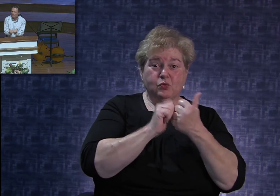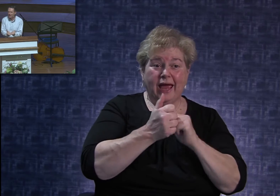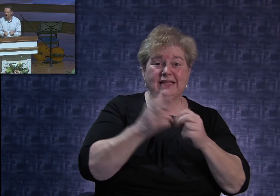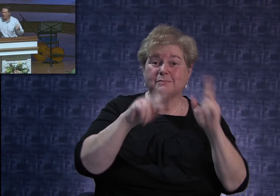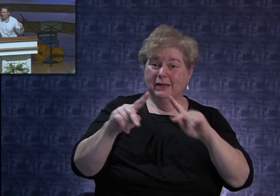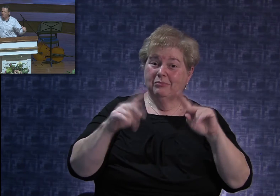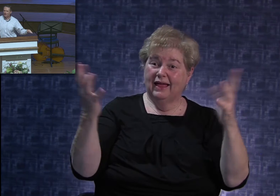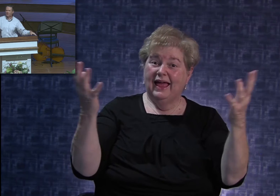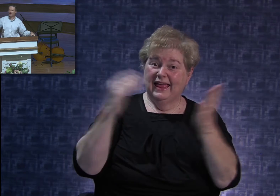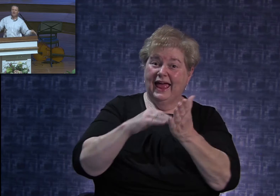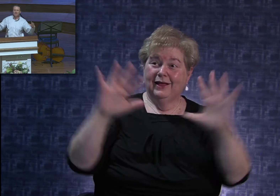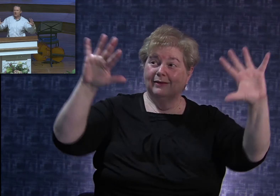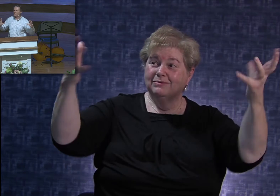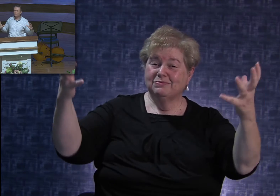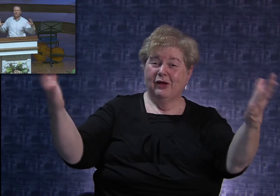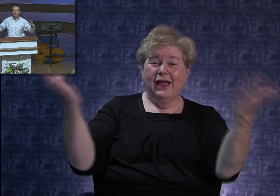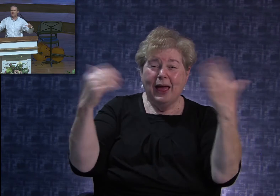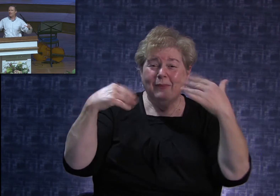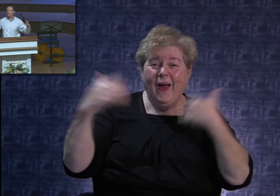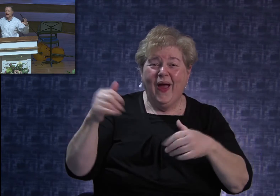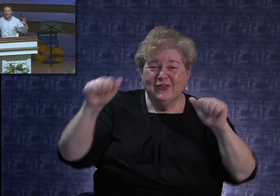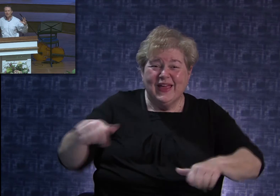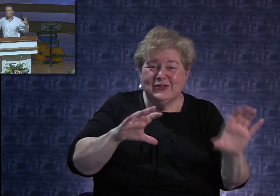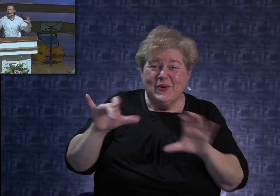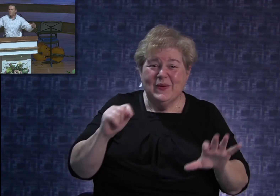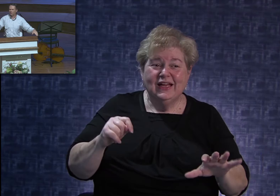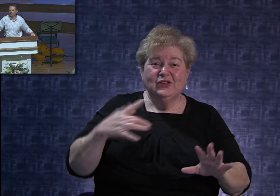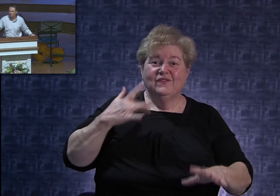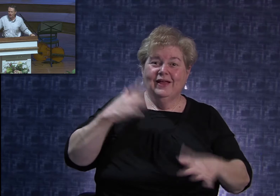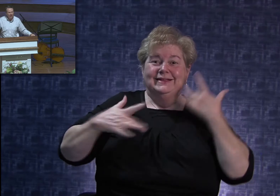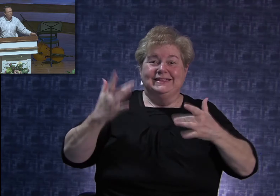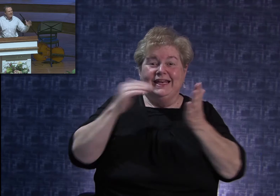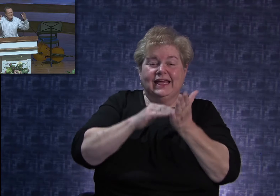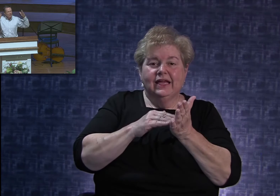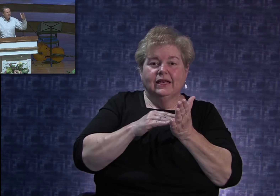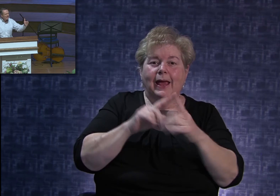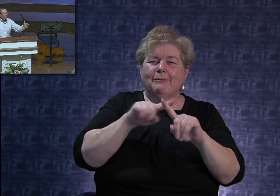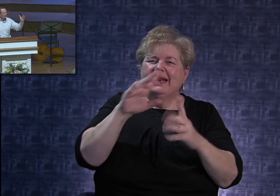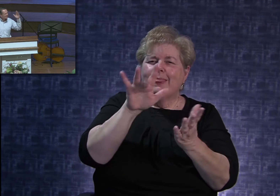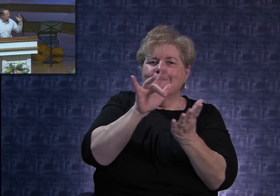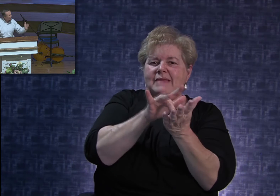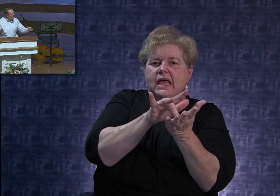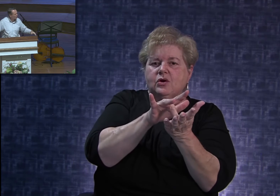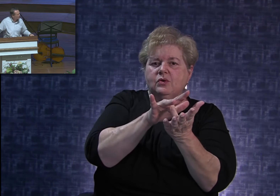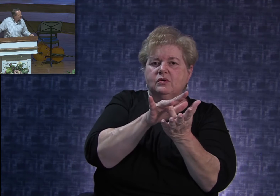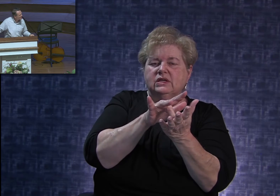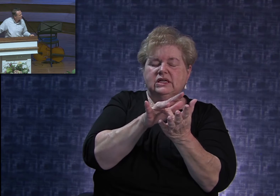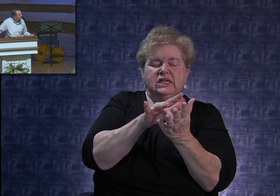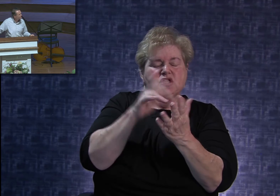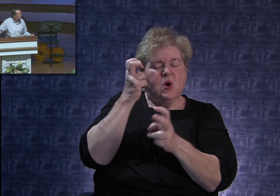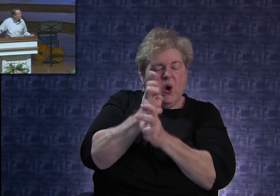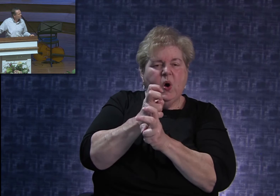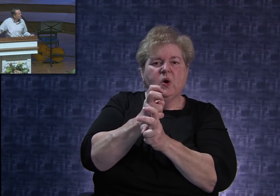it, finish. And the finish line is there, and you're rejuvenated, and you make it through the race. But in the middle, it's terrible, isn't